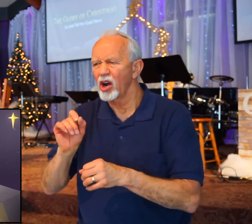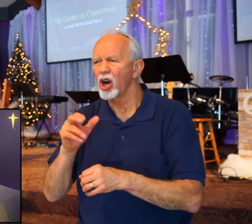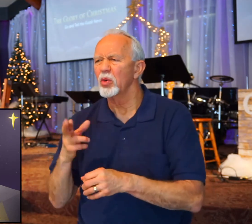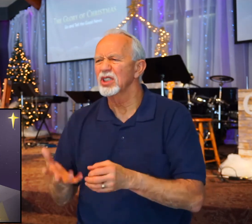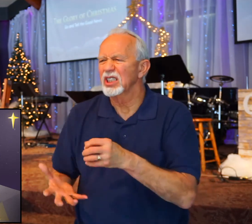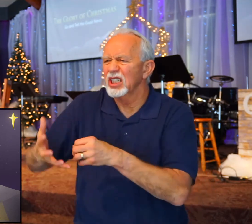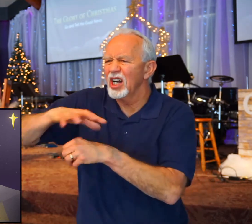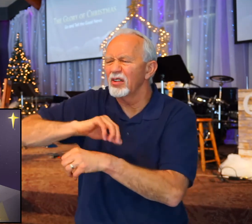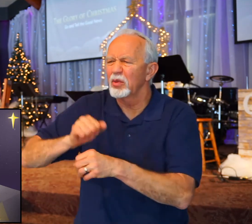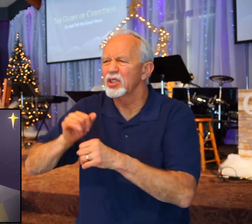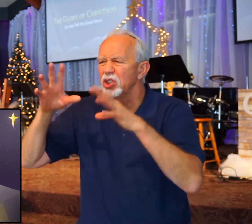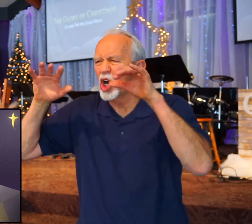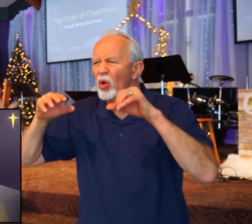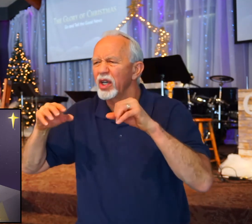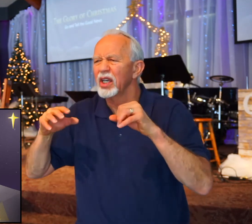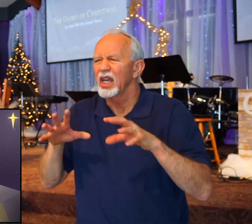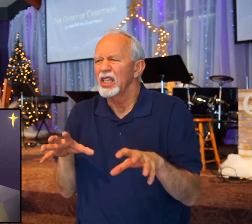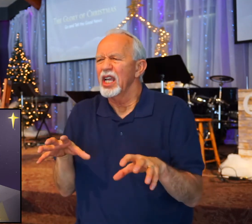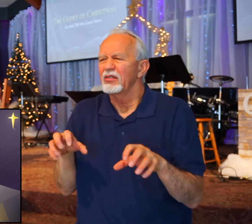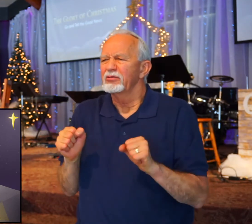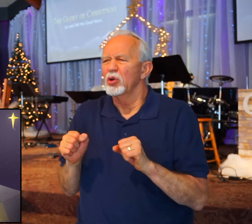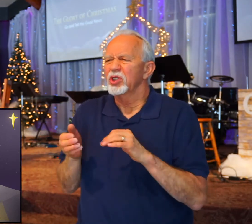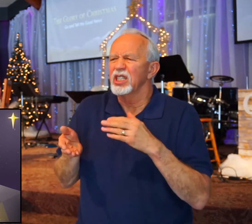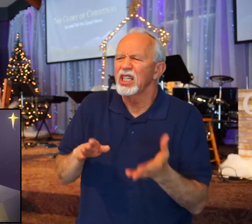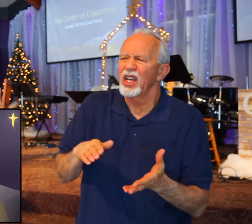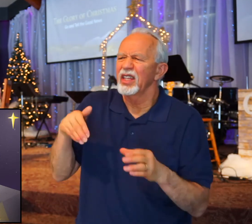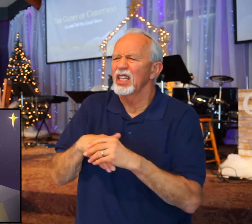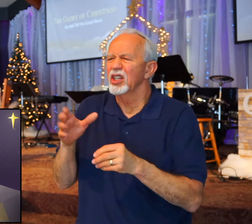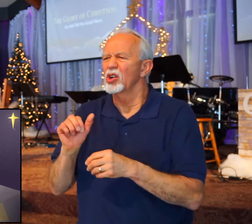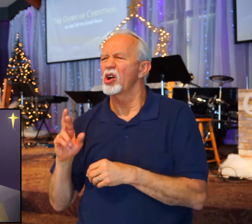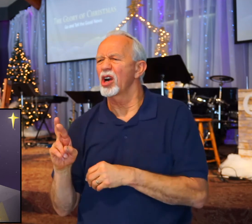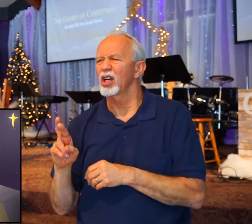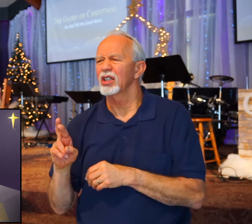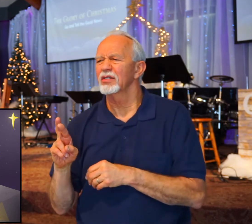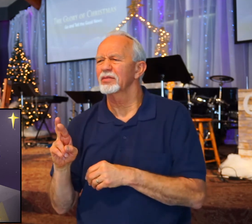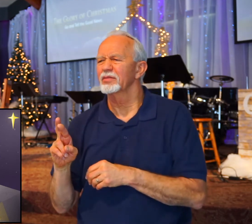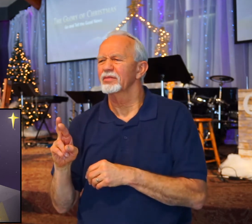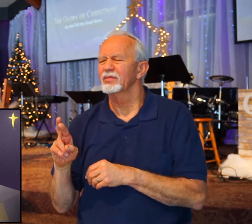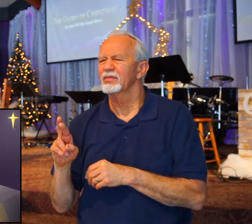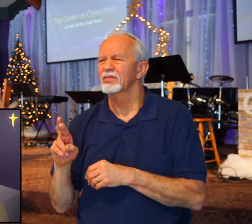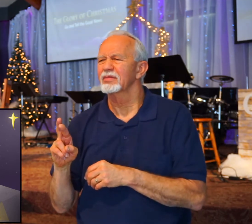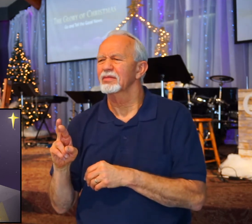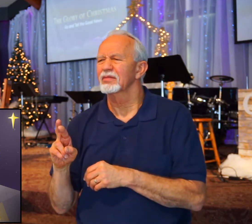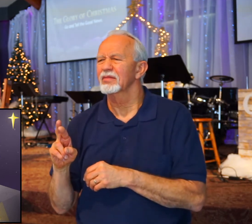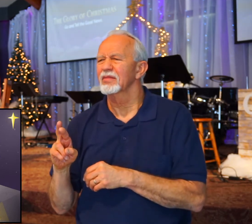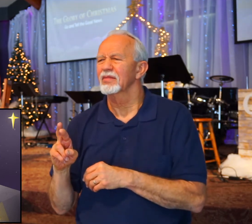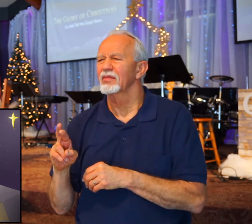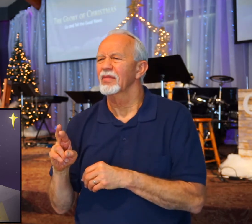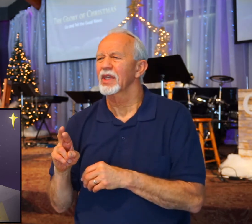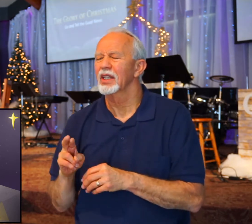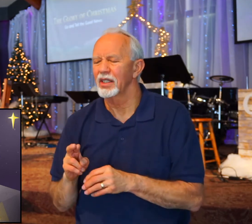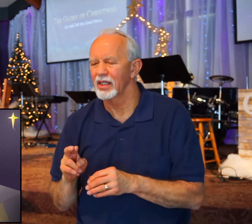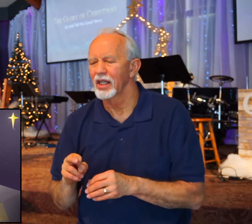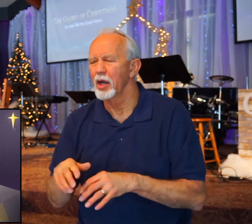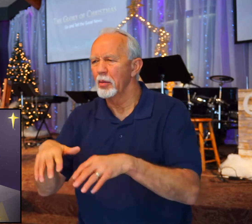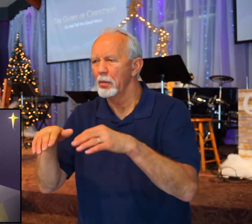And they froze to death in their car in that blizzard. Buried the